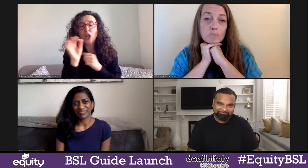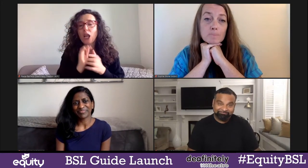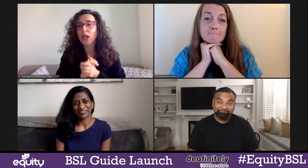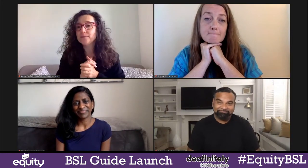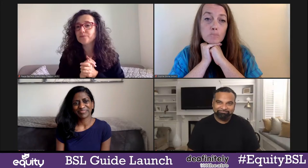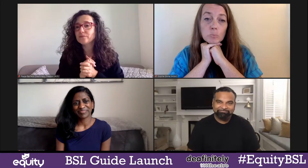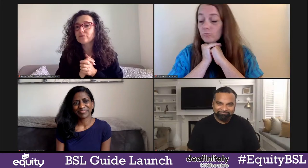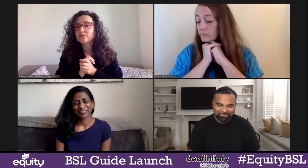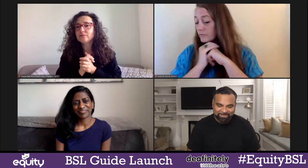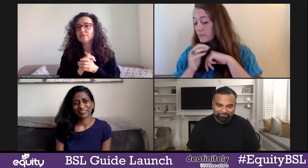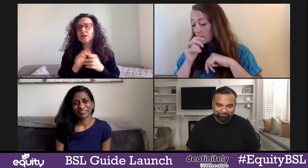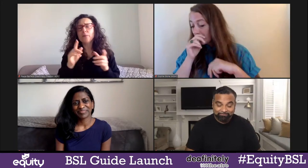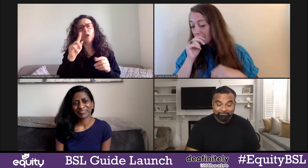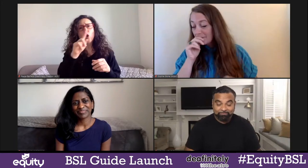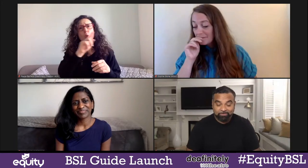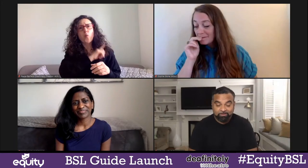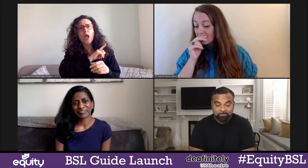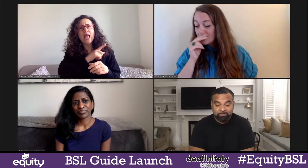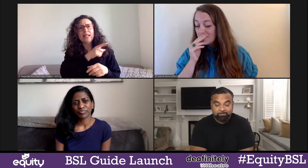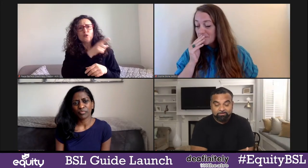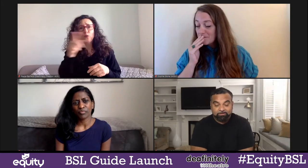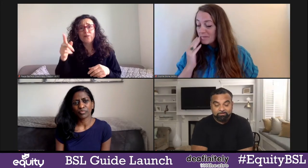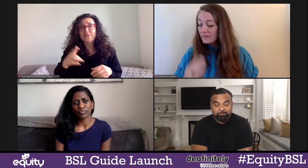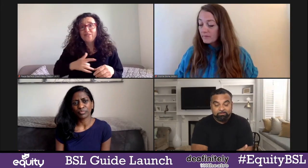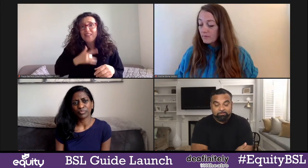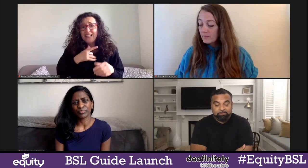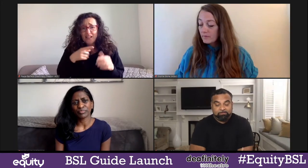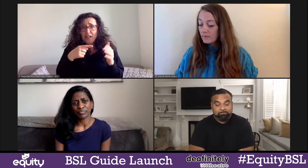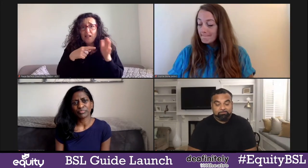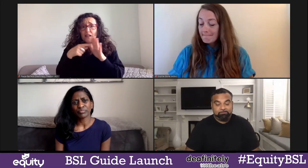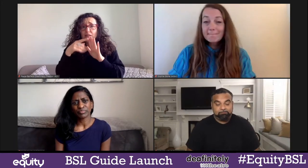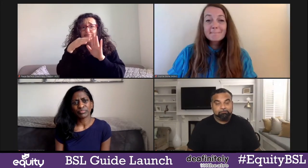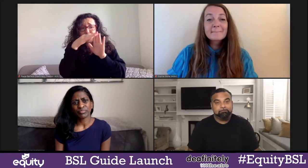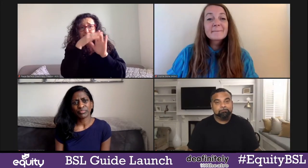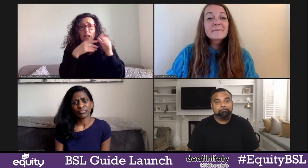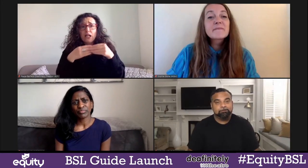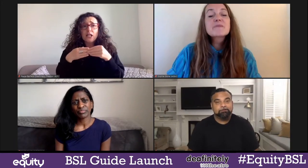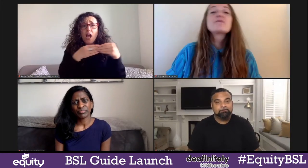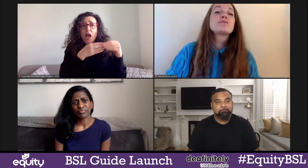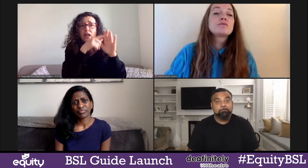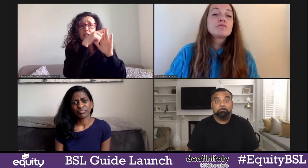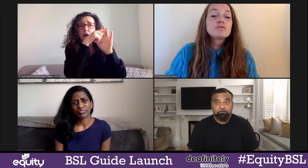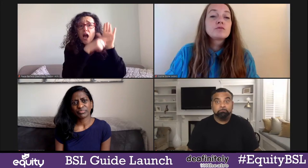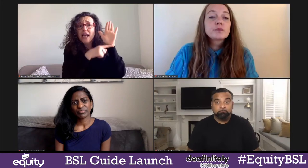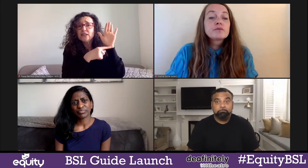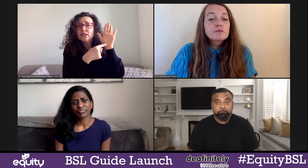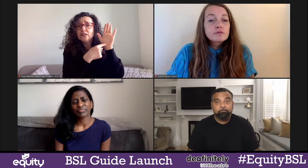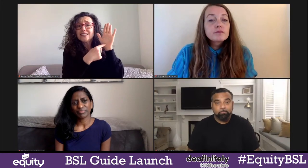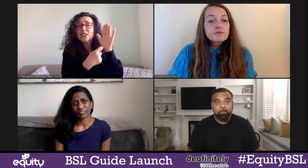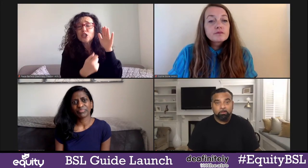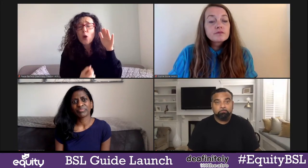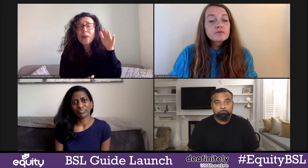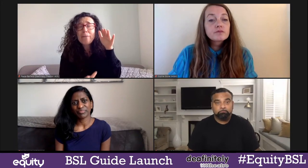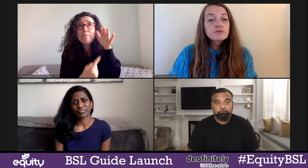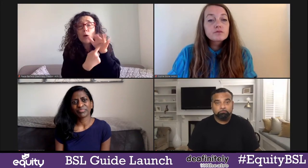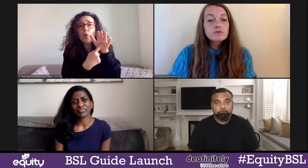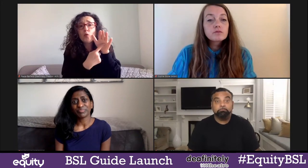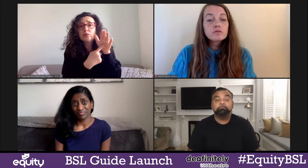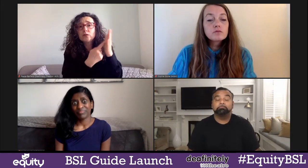It's so important to share that and to give that experience to deaf children and young people. Can I just ask you